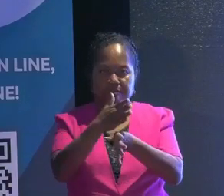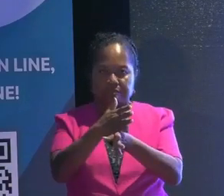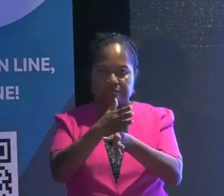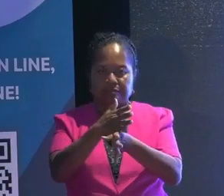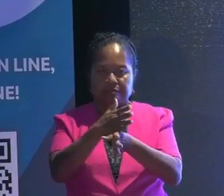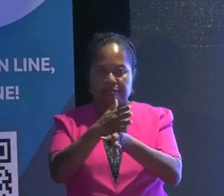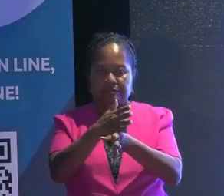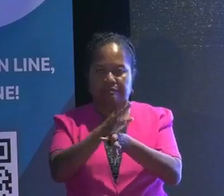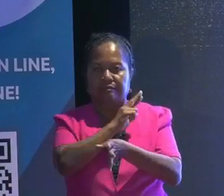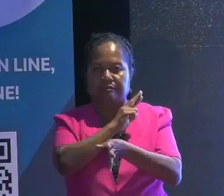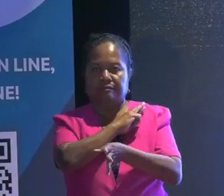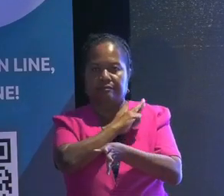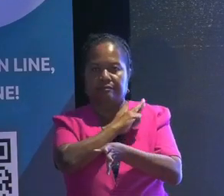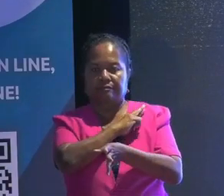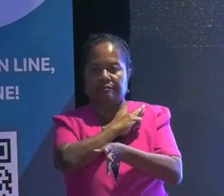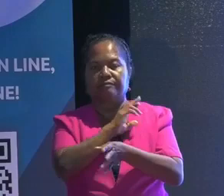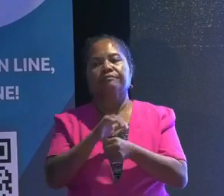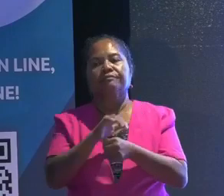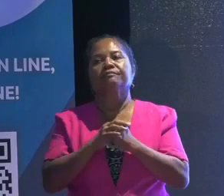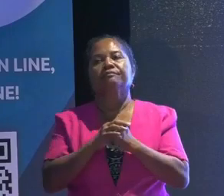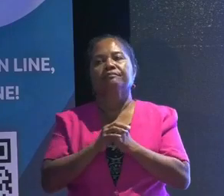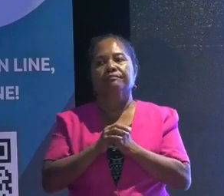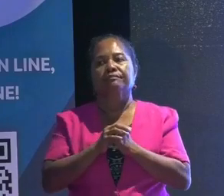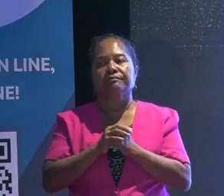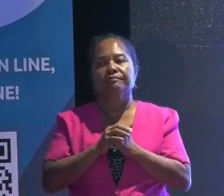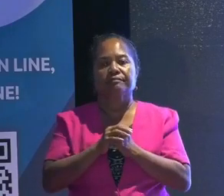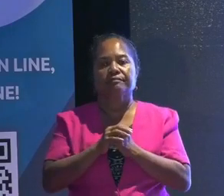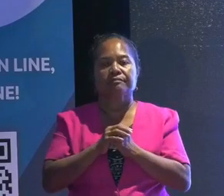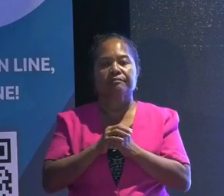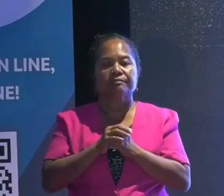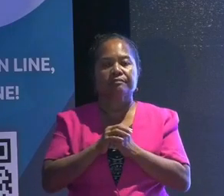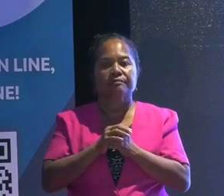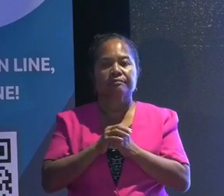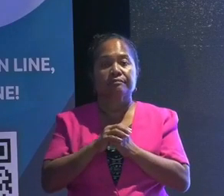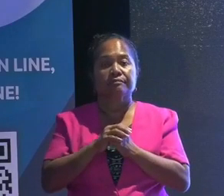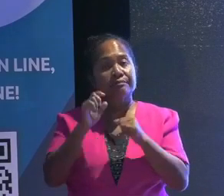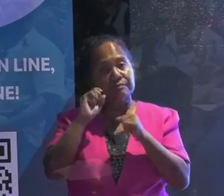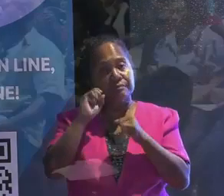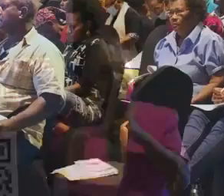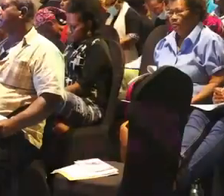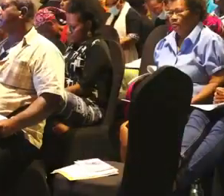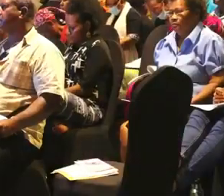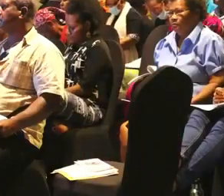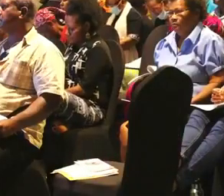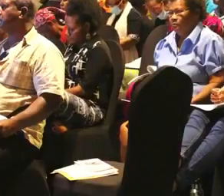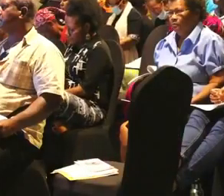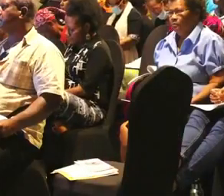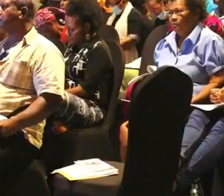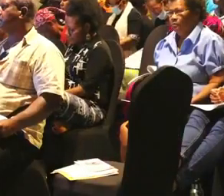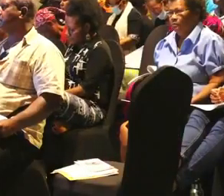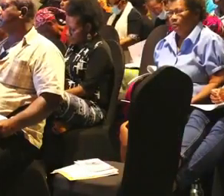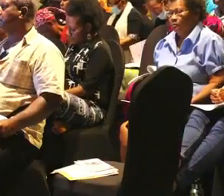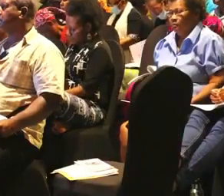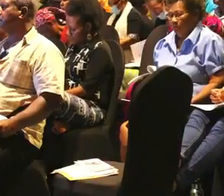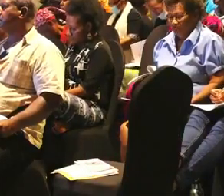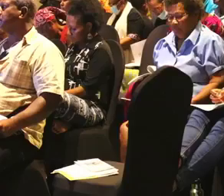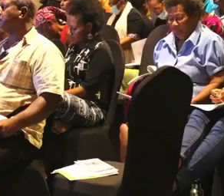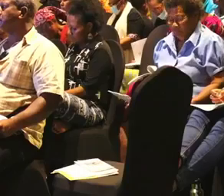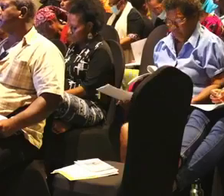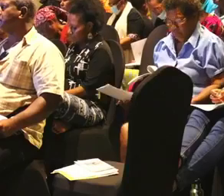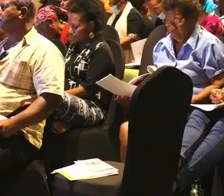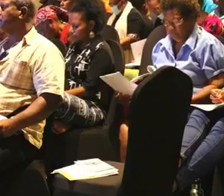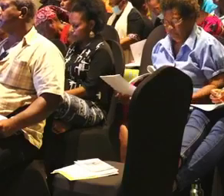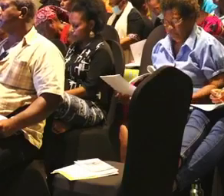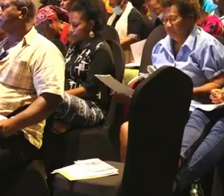obligations and employee obligation. That will finish off our afternoon session. So